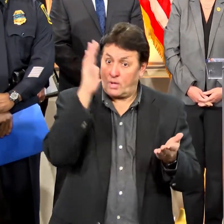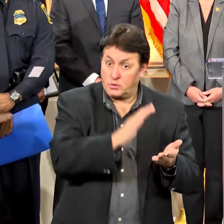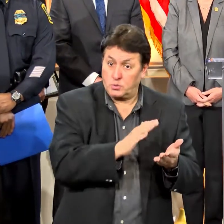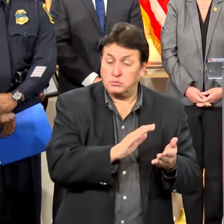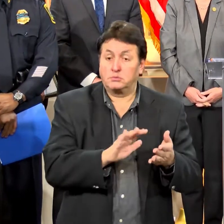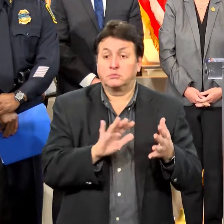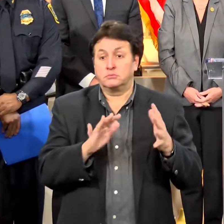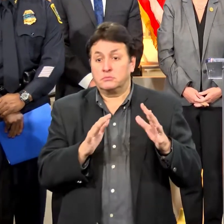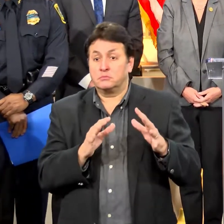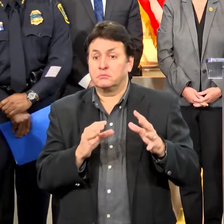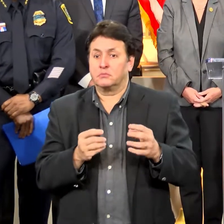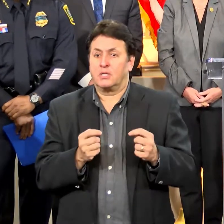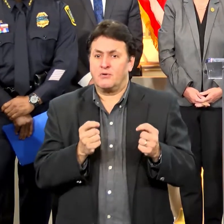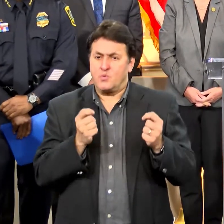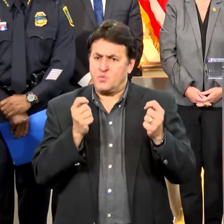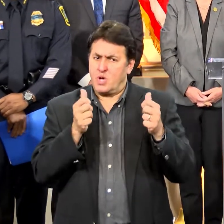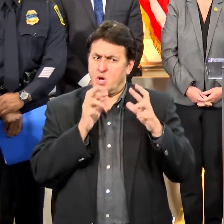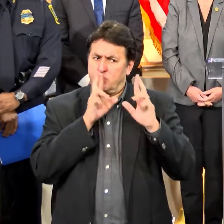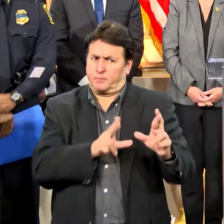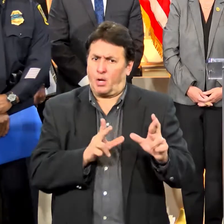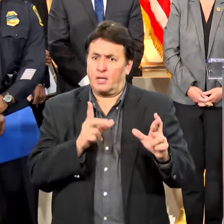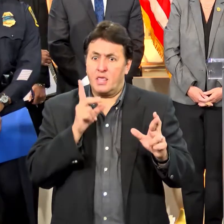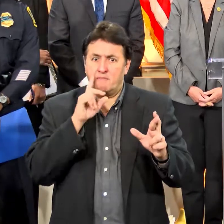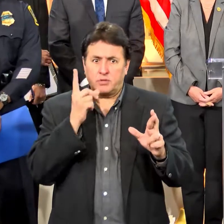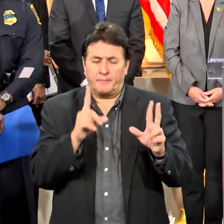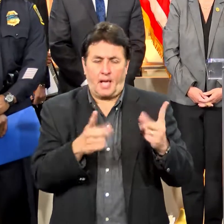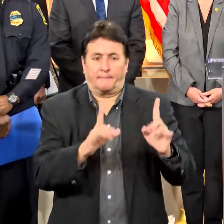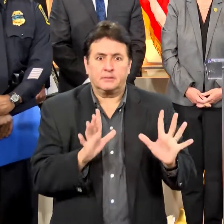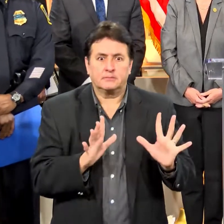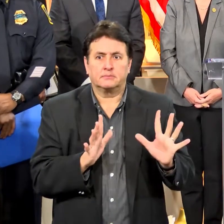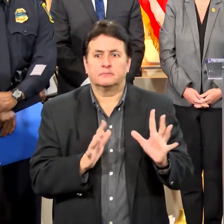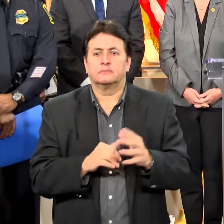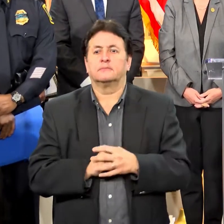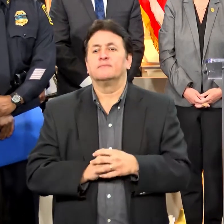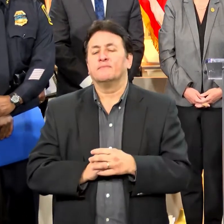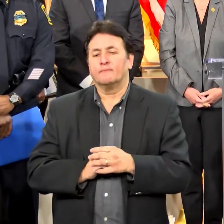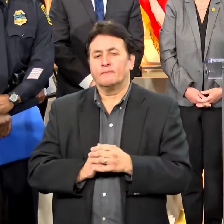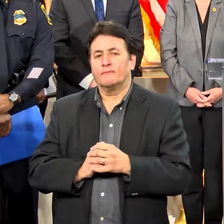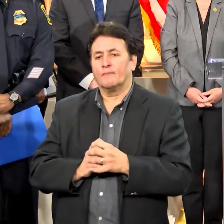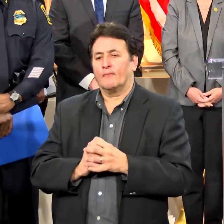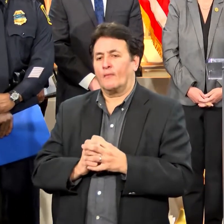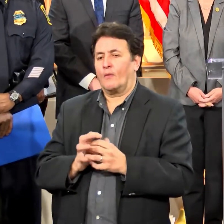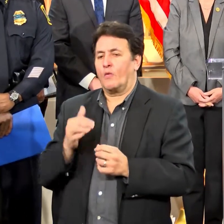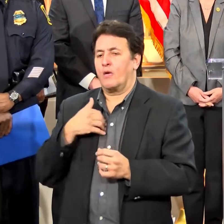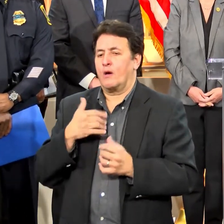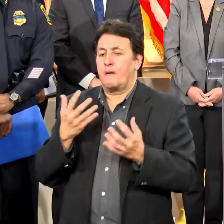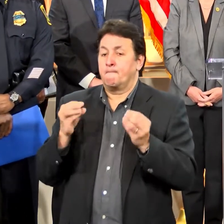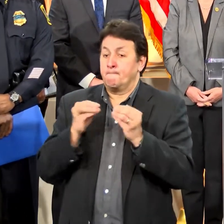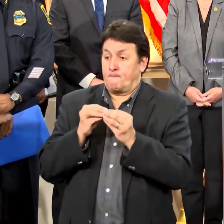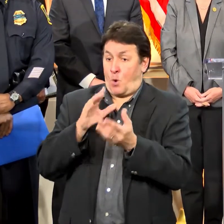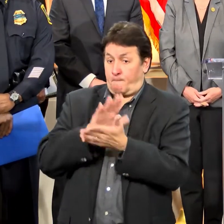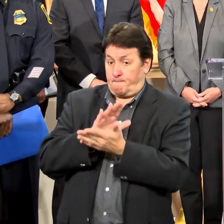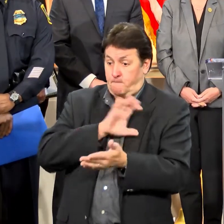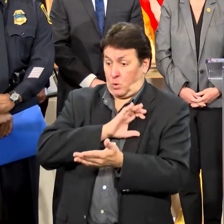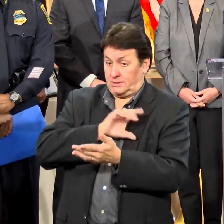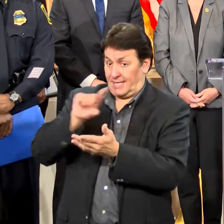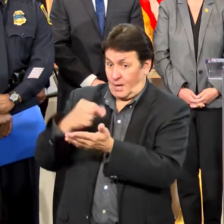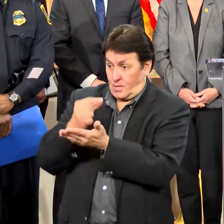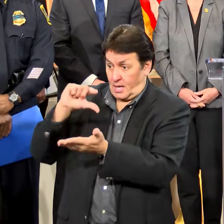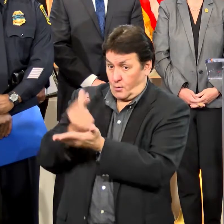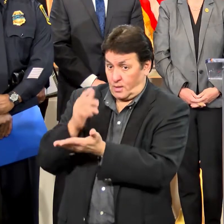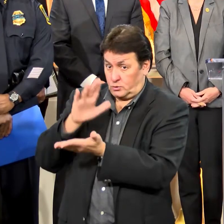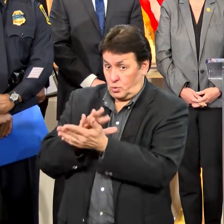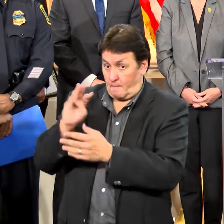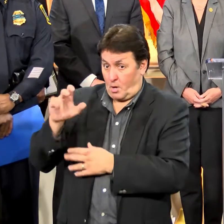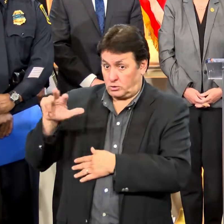crimes in progress. As we graduate more, it is important now that we have more boots on